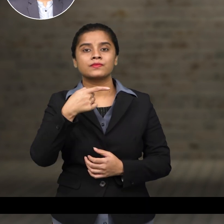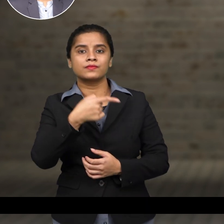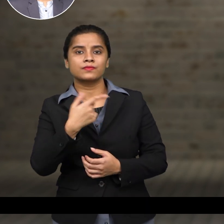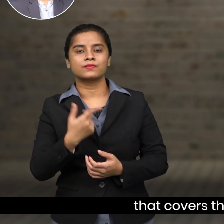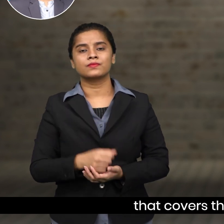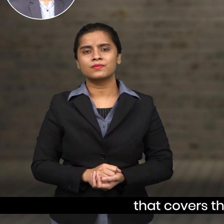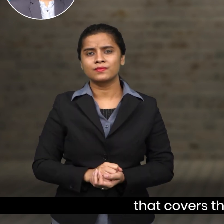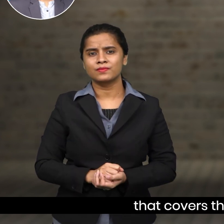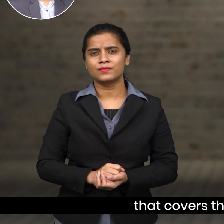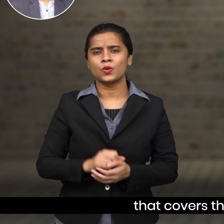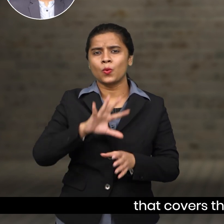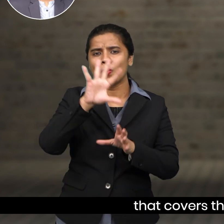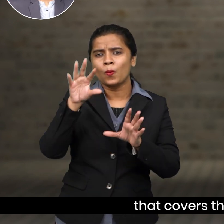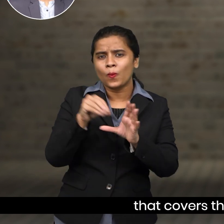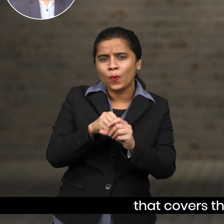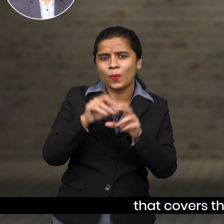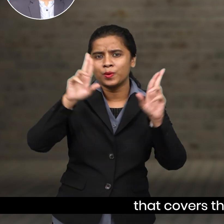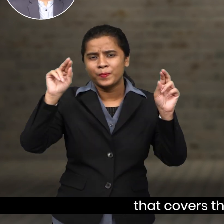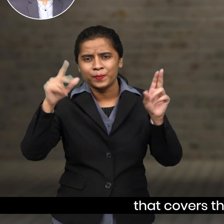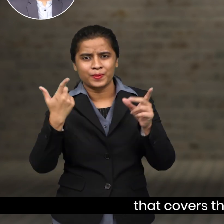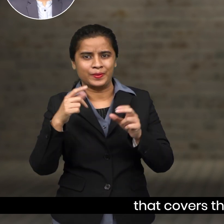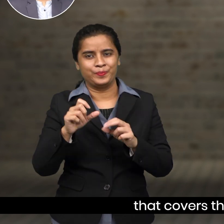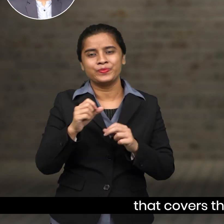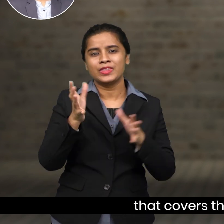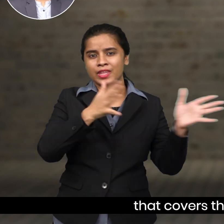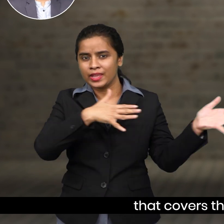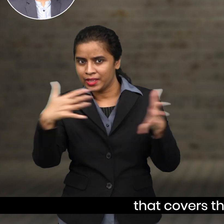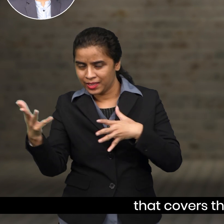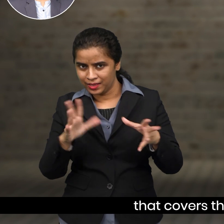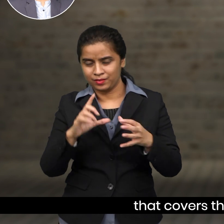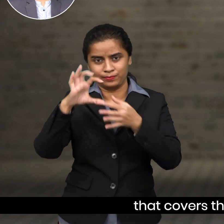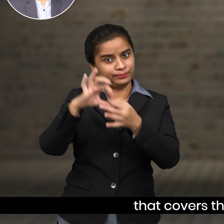So, that covers the topic of air composition.